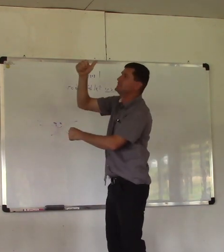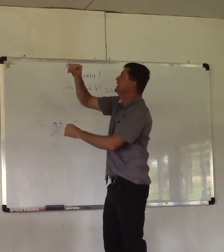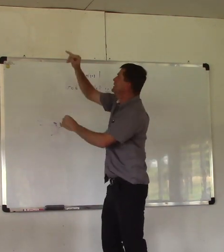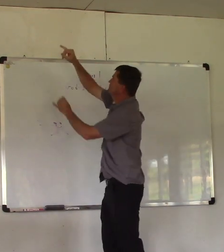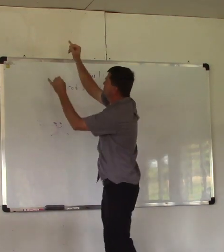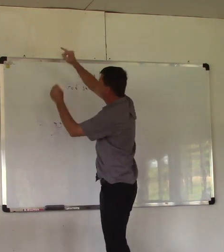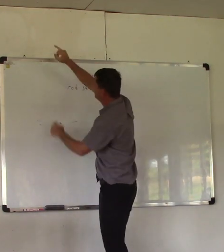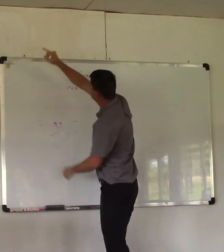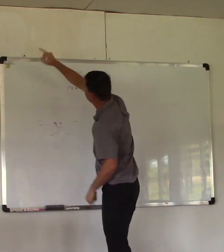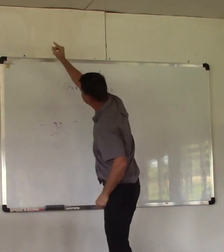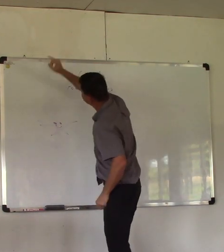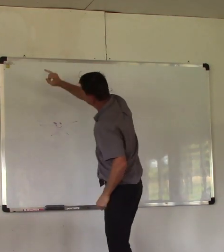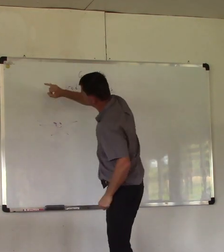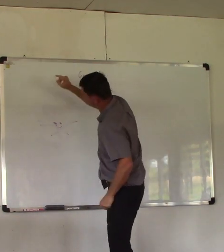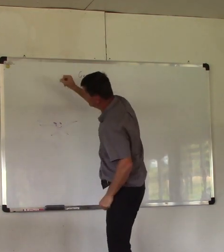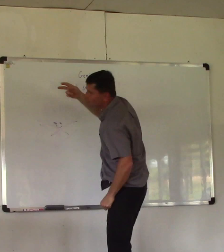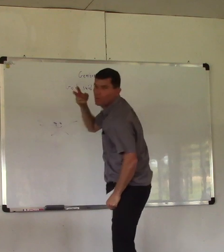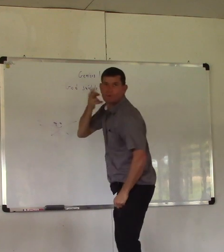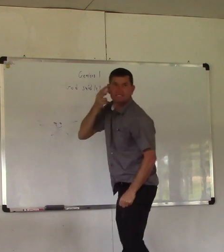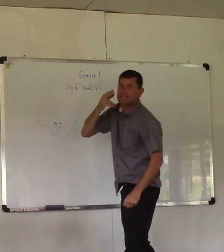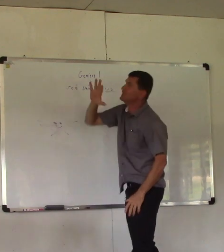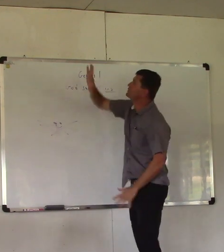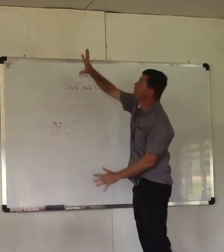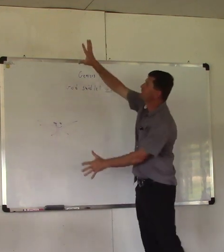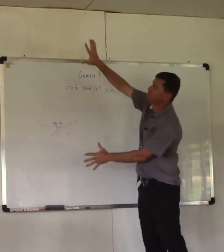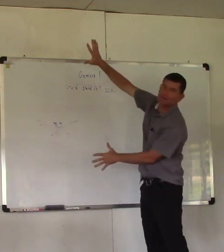10. You see them, the picture.